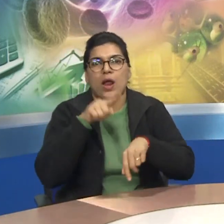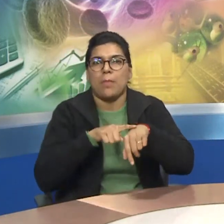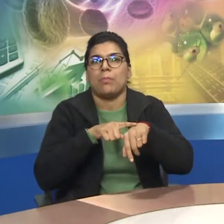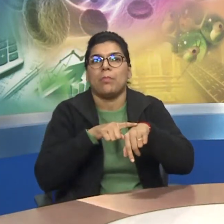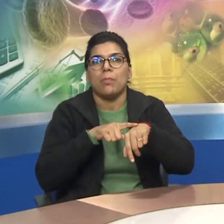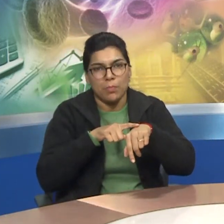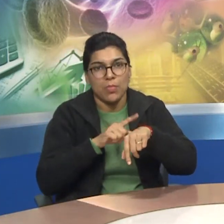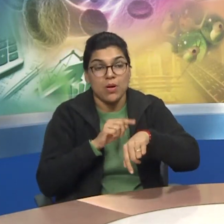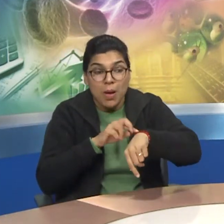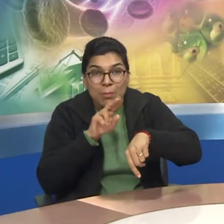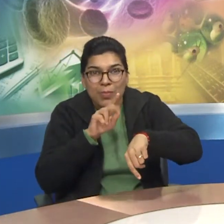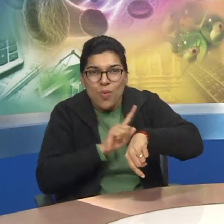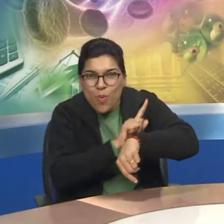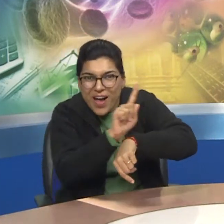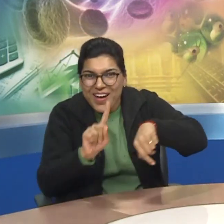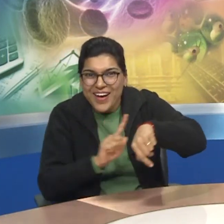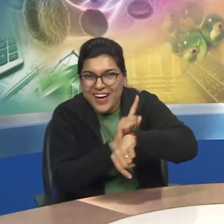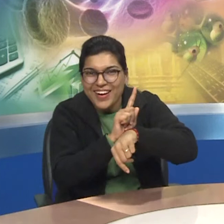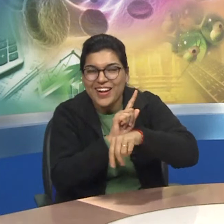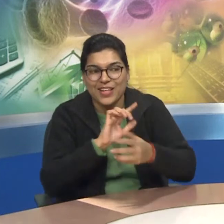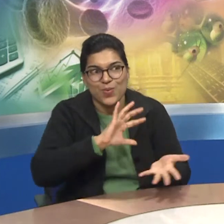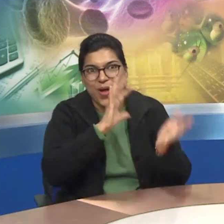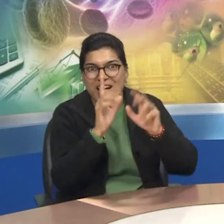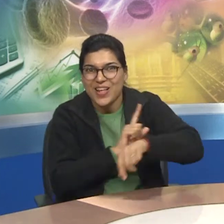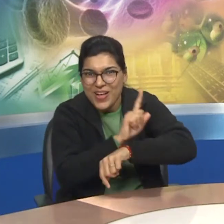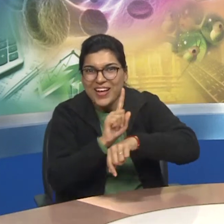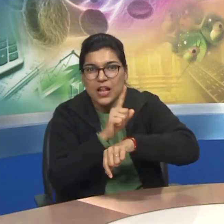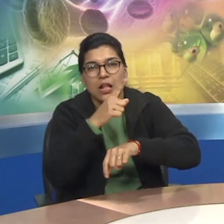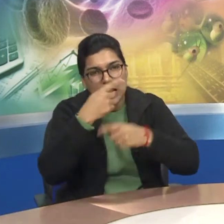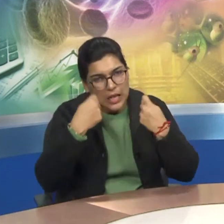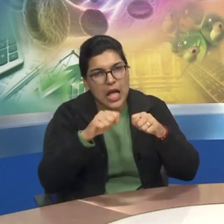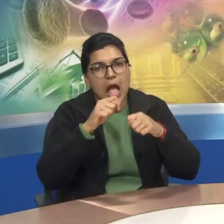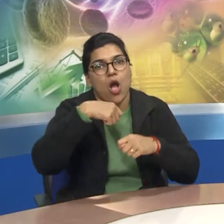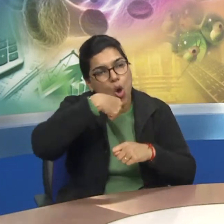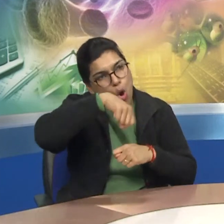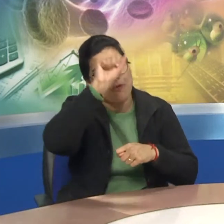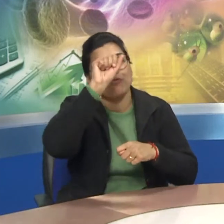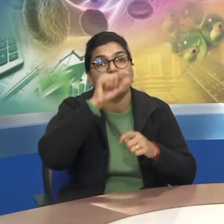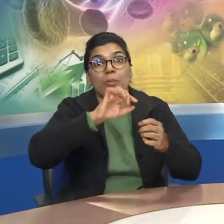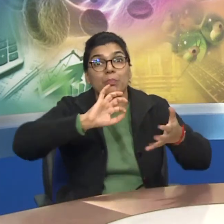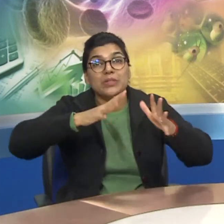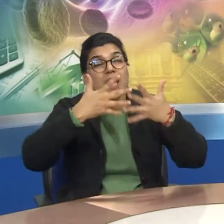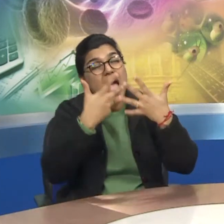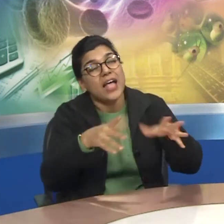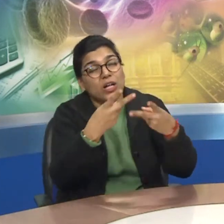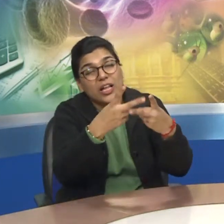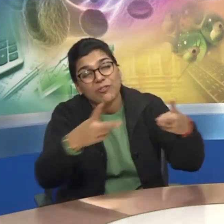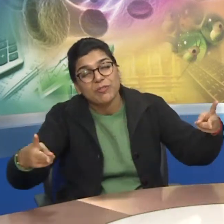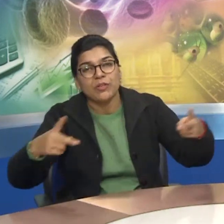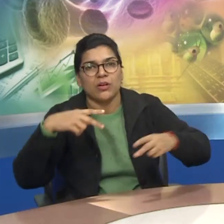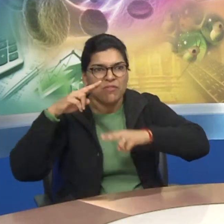This celebration asks households and businesses to turn off their non-essential lights